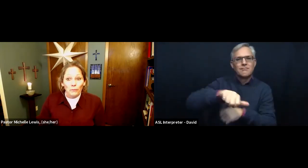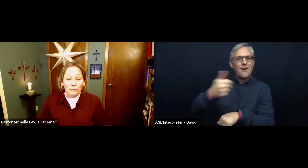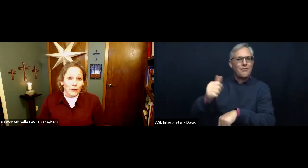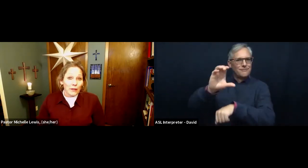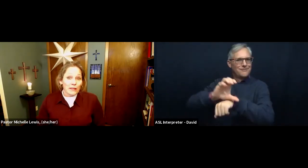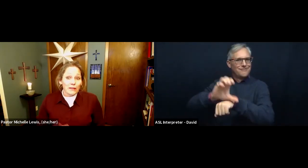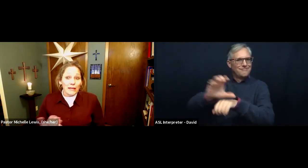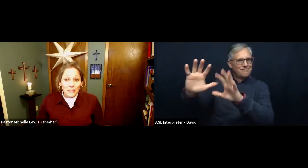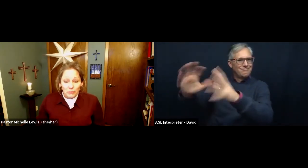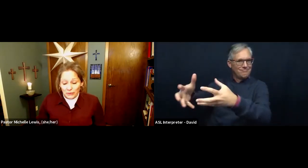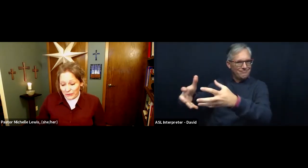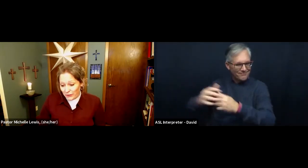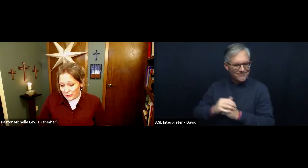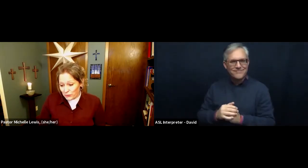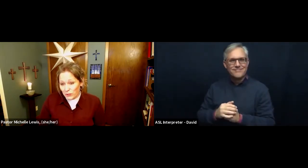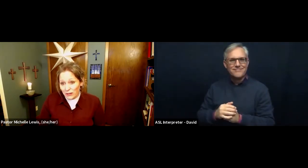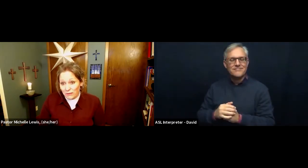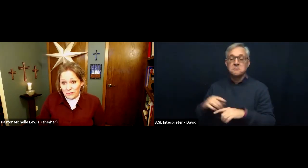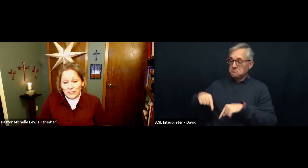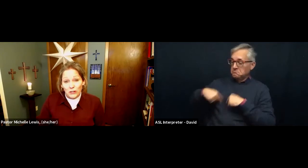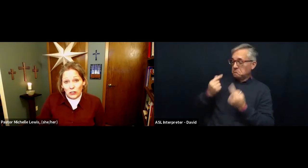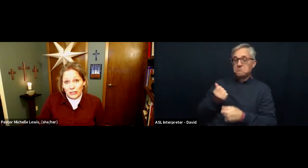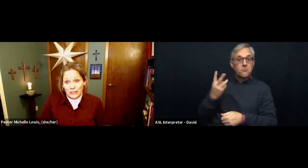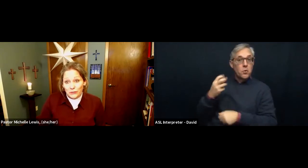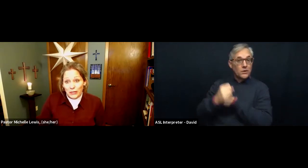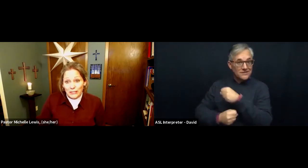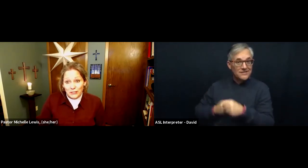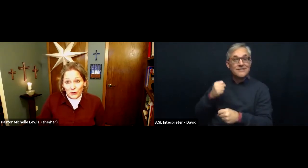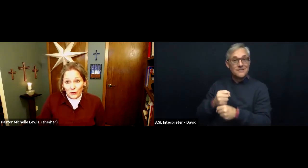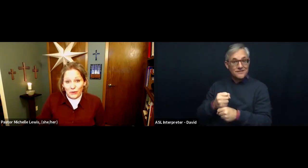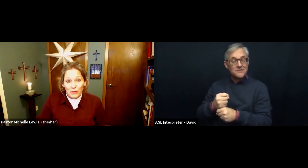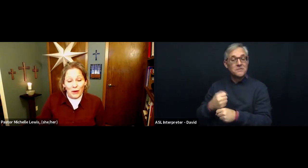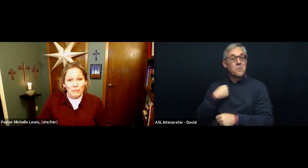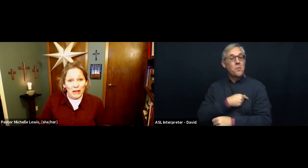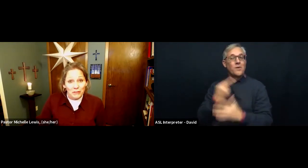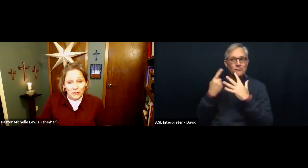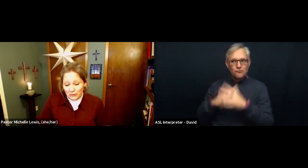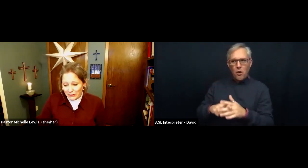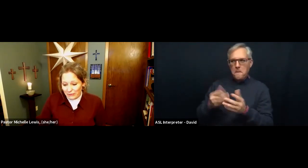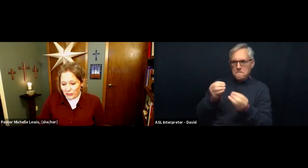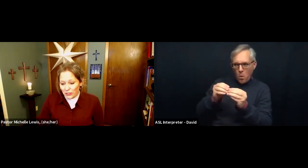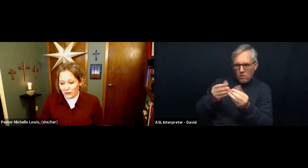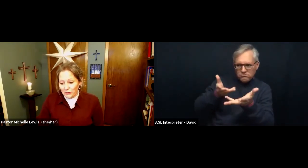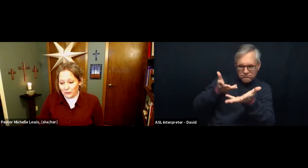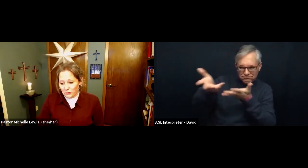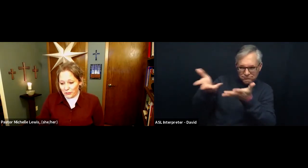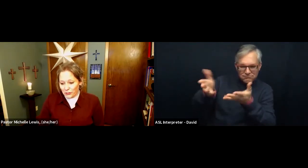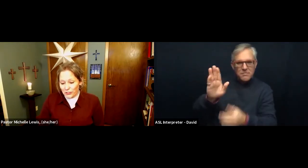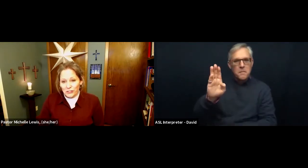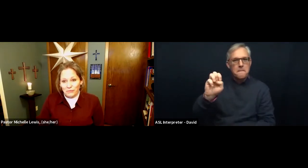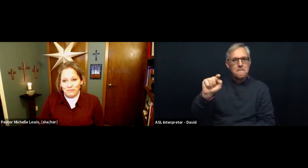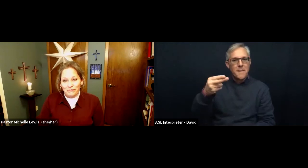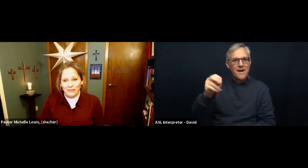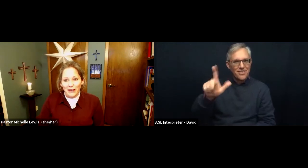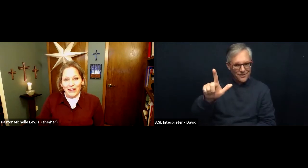So in the last couple of years, we have started to get to know Bethel Evangelical Lutheran